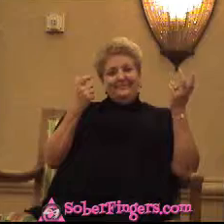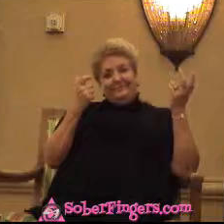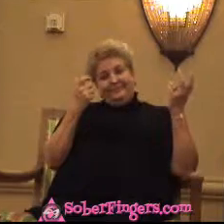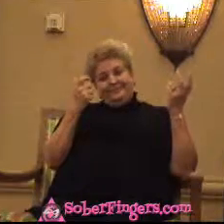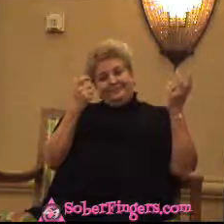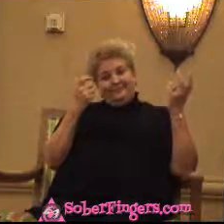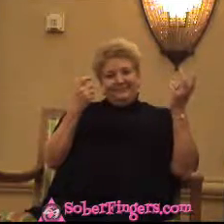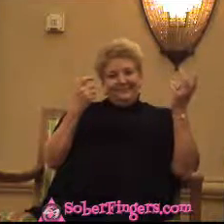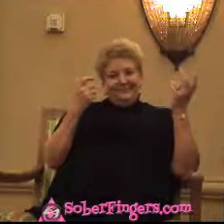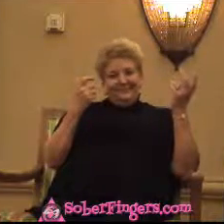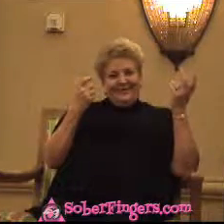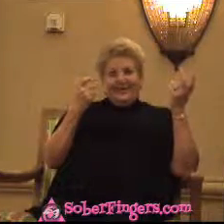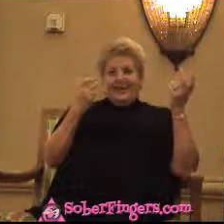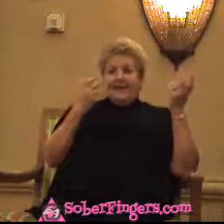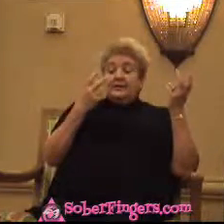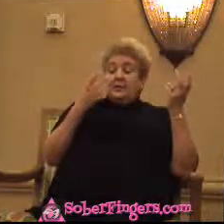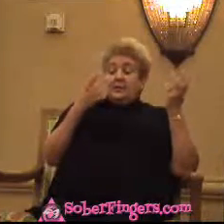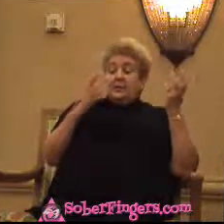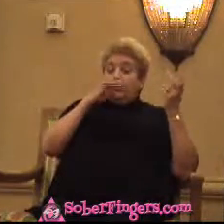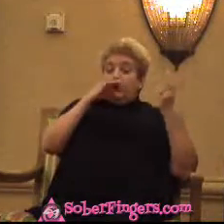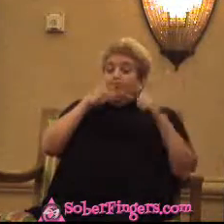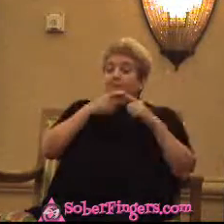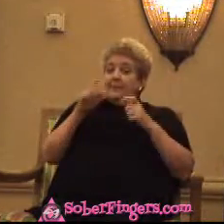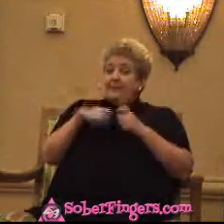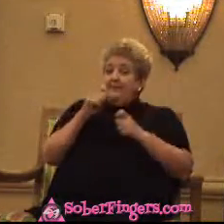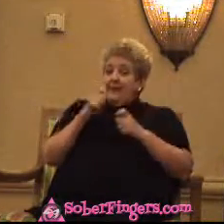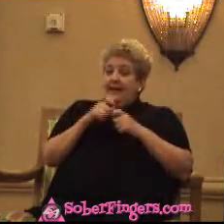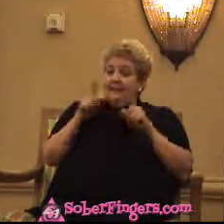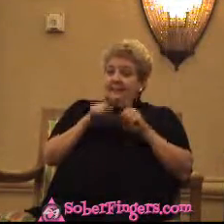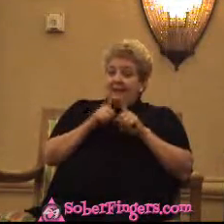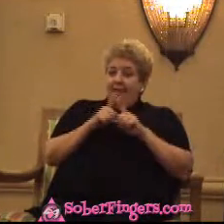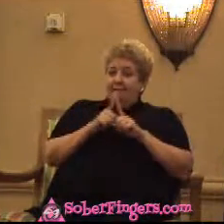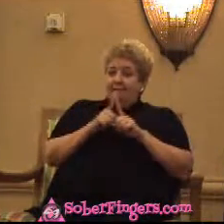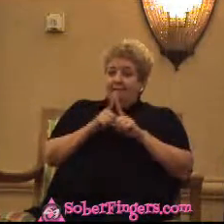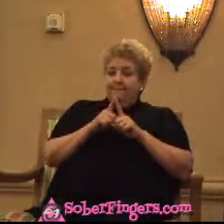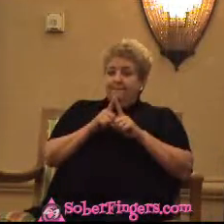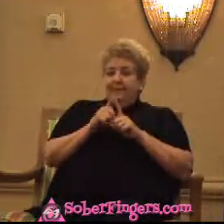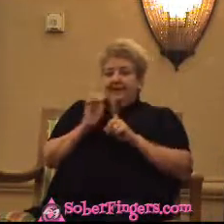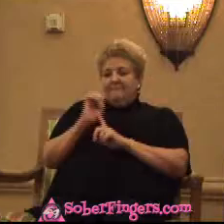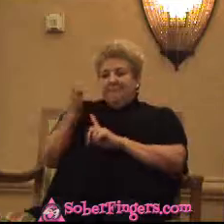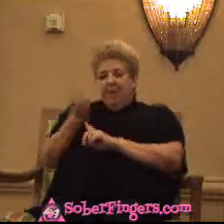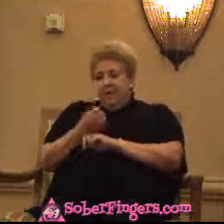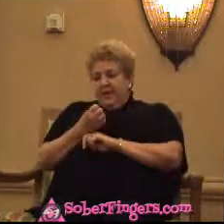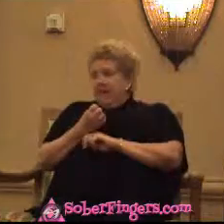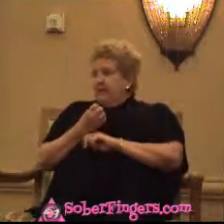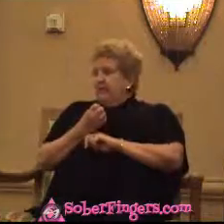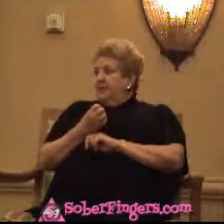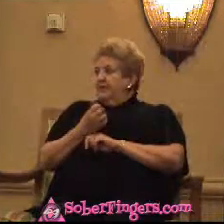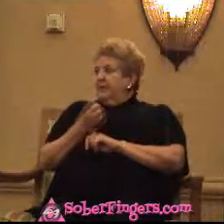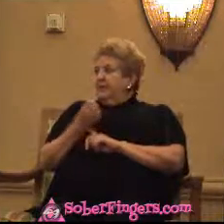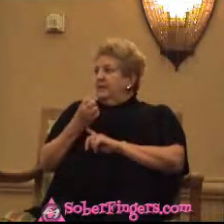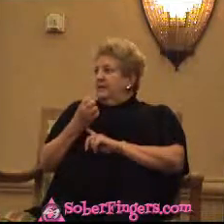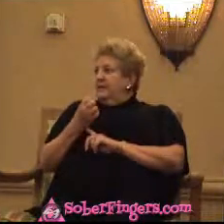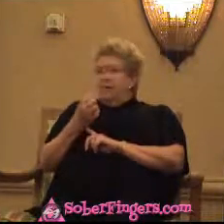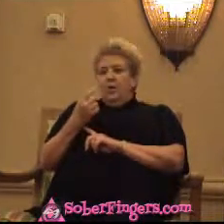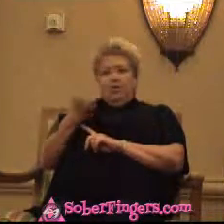So 2 kids from the exact same environment, the exact same parents. One ODs and dies, and one becomes a captain in the Marines and not going to law